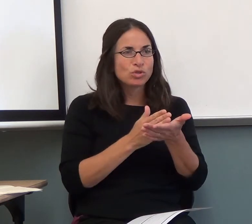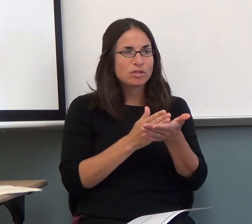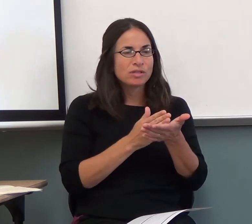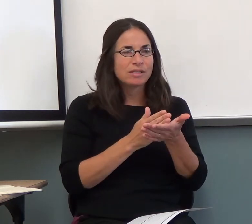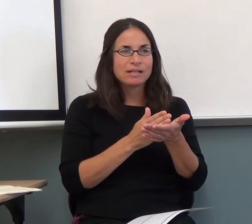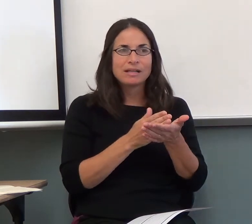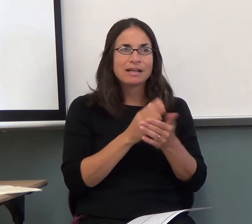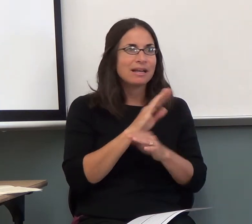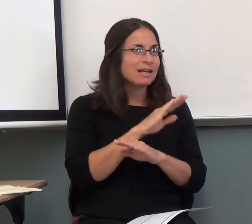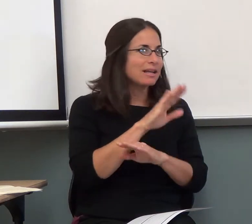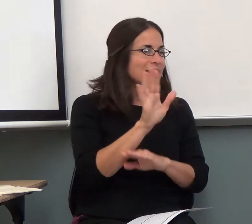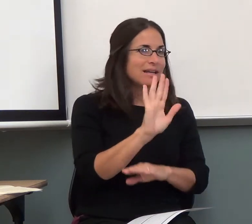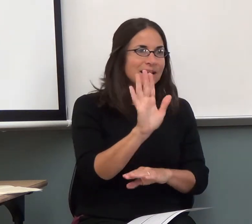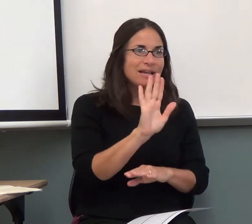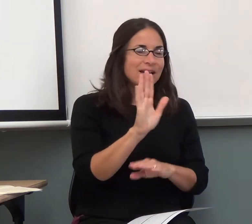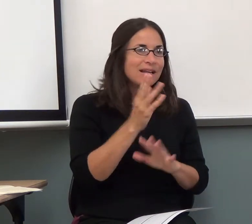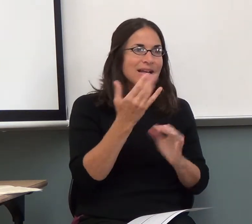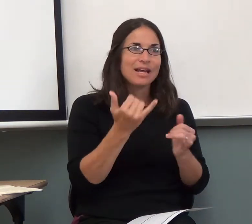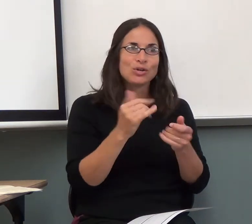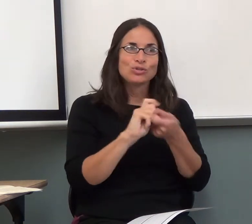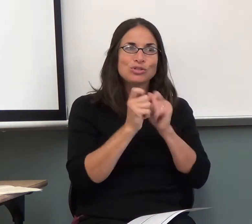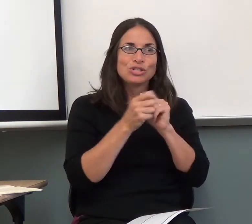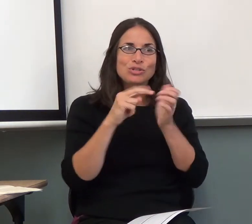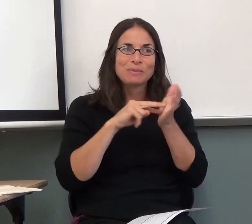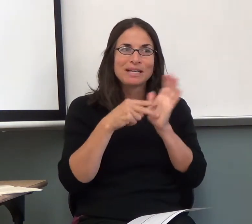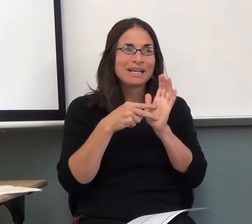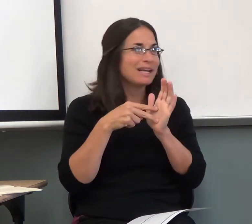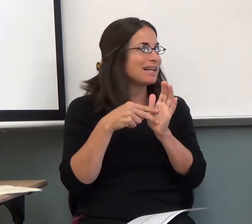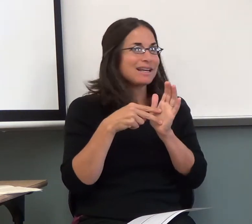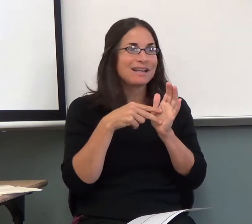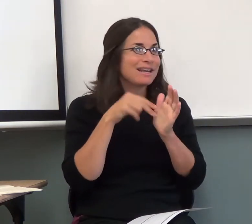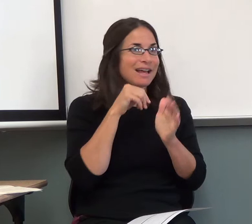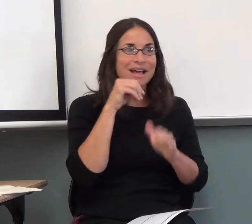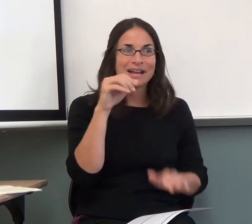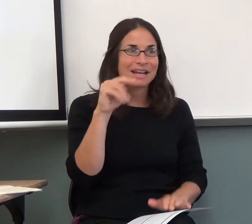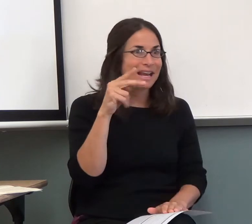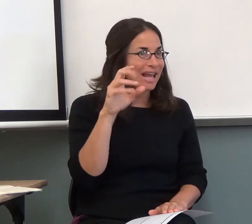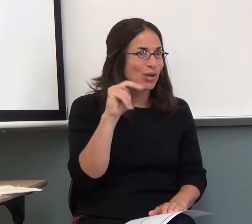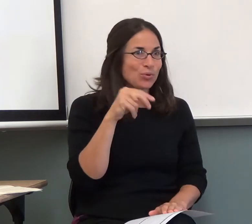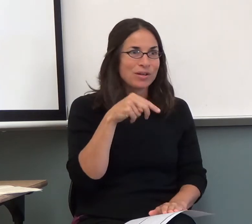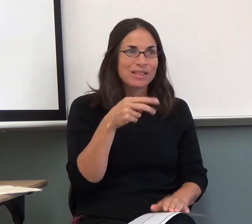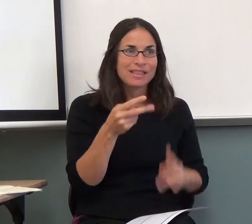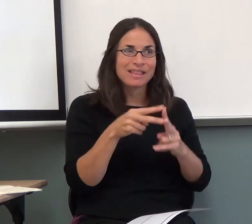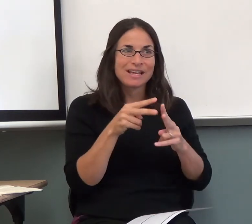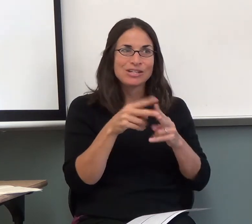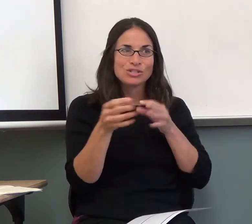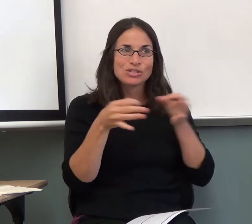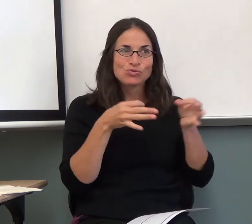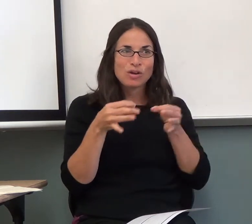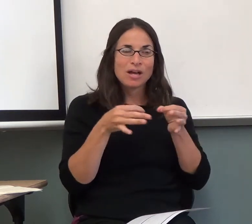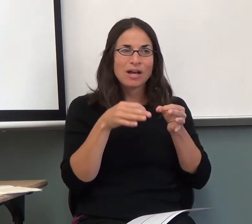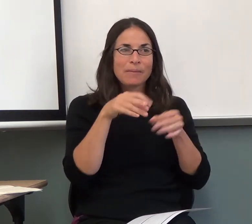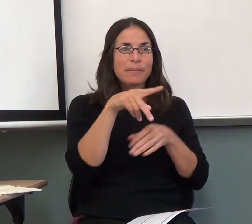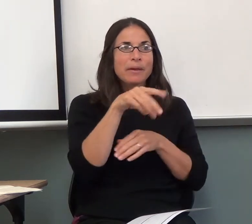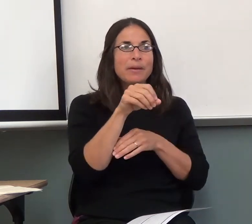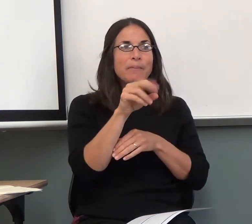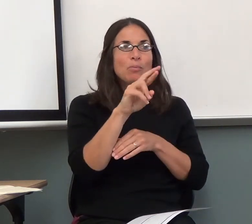nouns, they're describing something else. What are they describing? Territory. No, they're describing something else. Portions, there we go. Portions